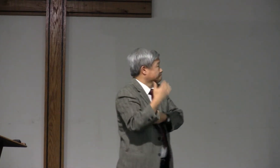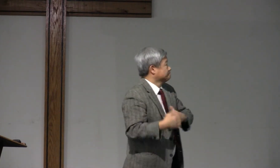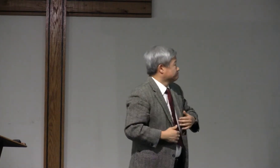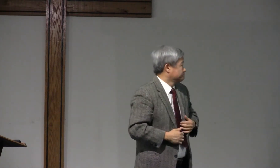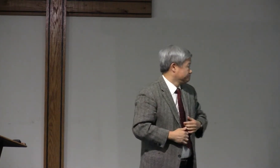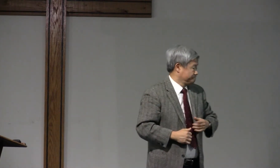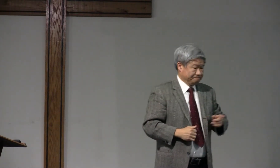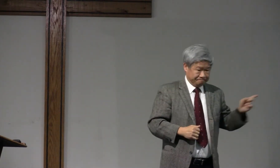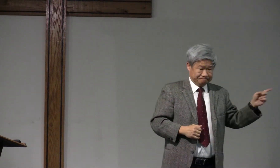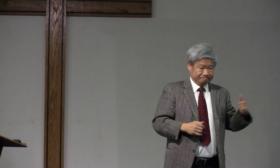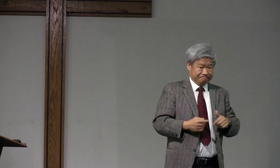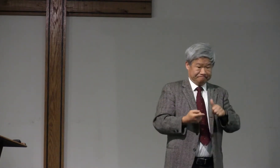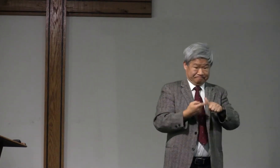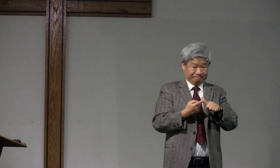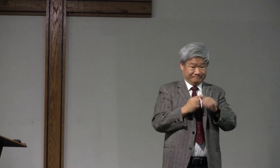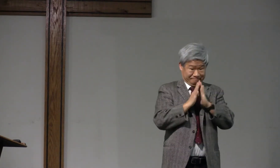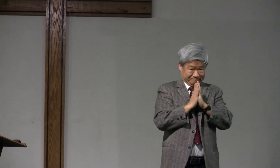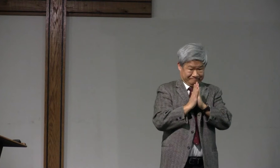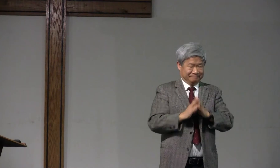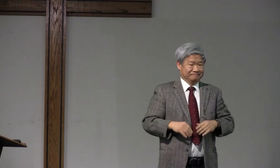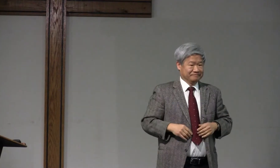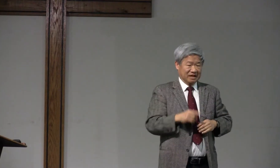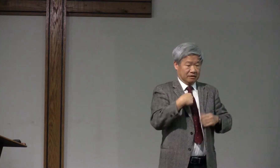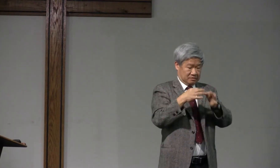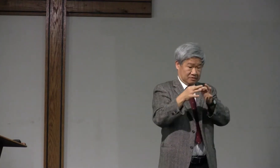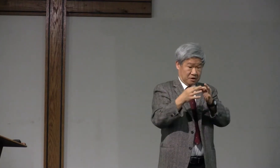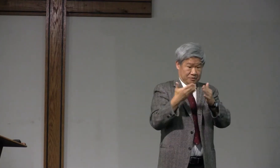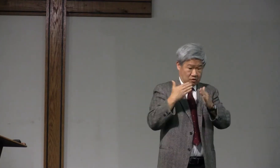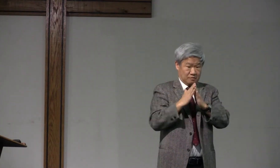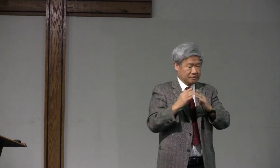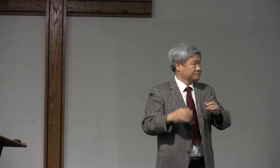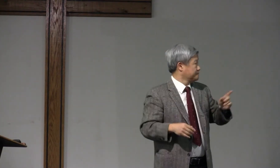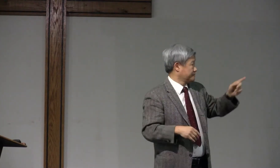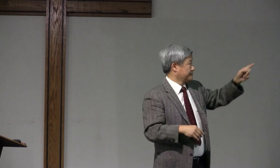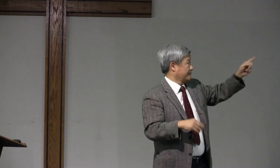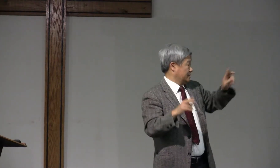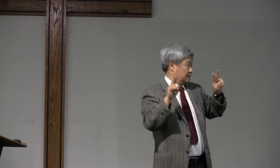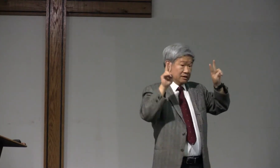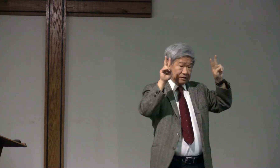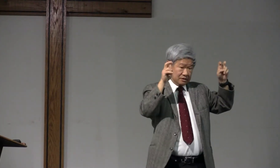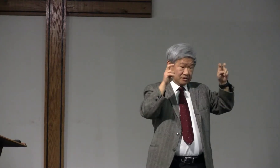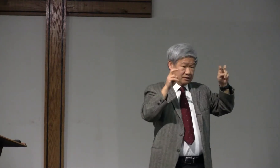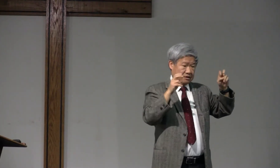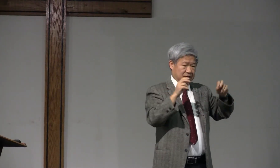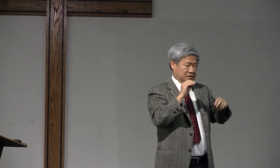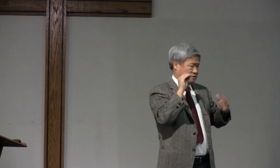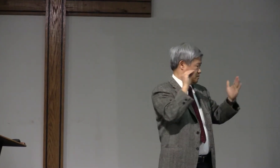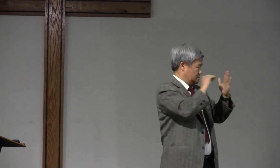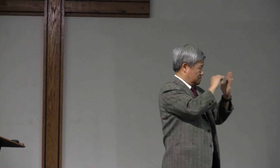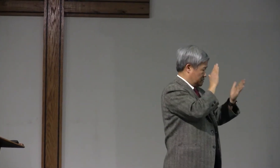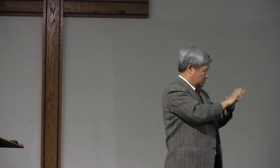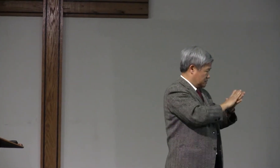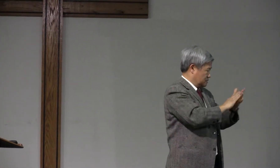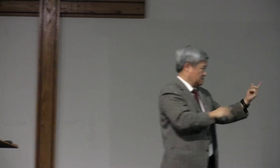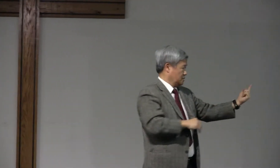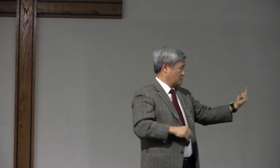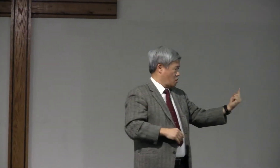Now this morning, let's pray first. The title of the message, I